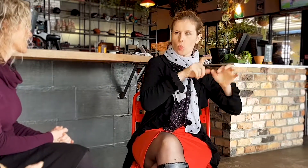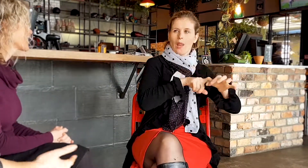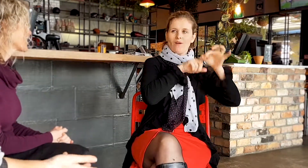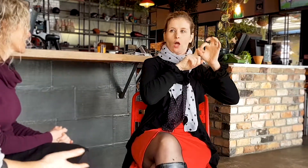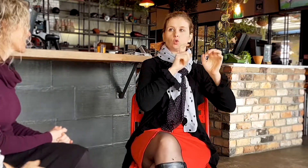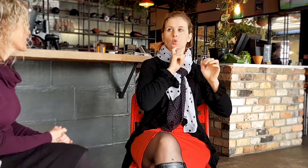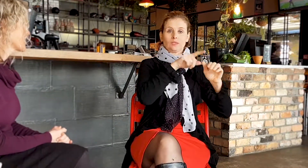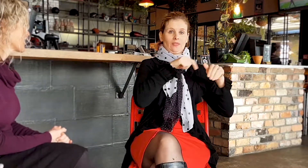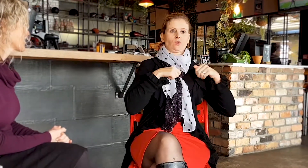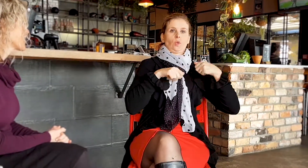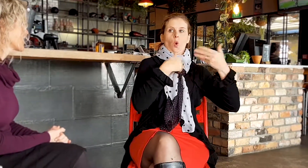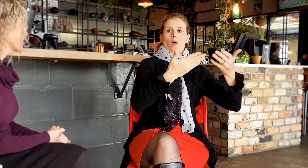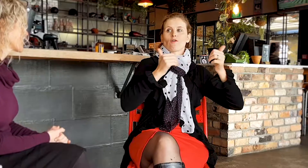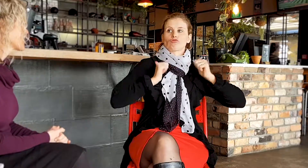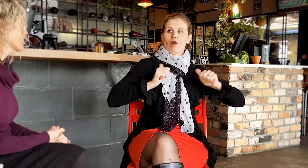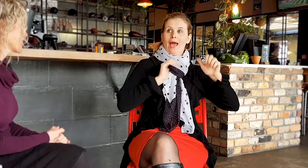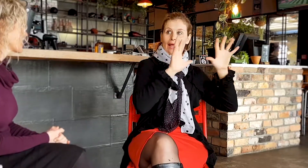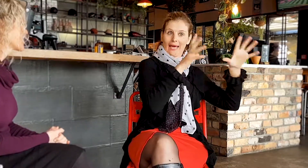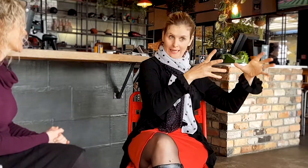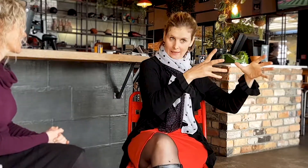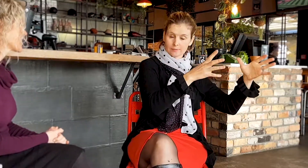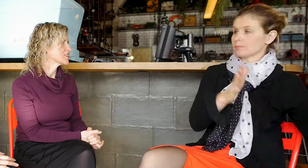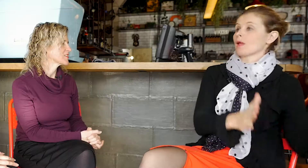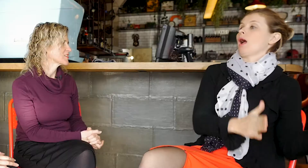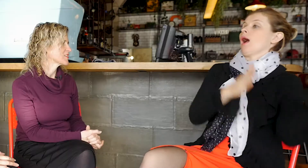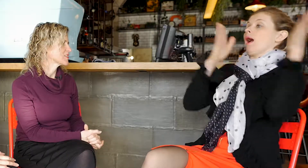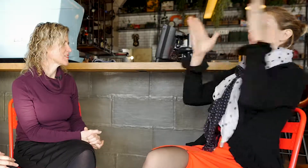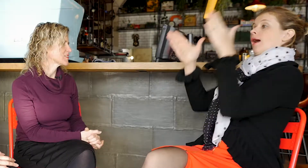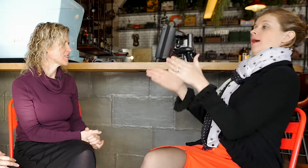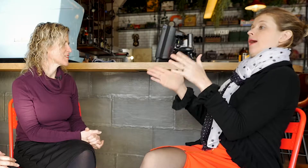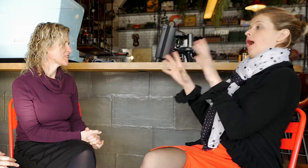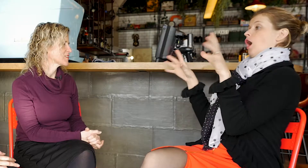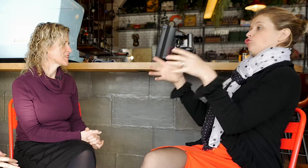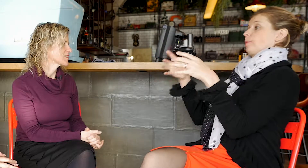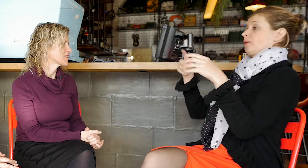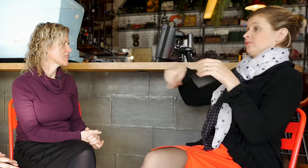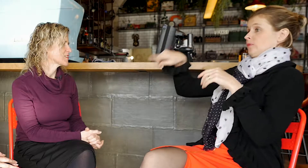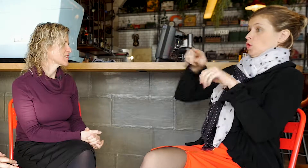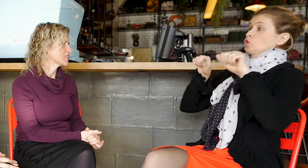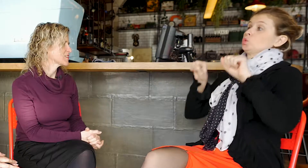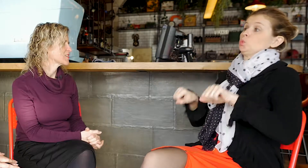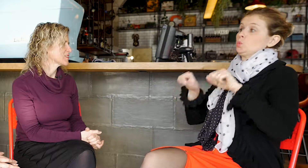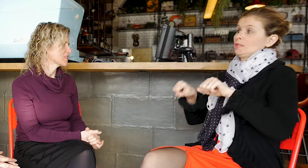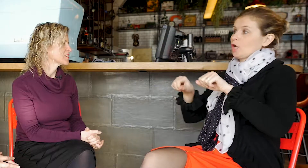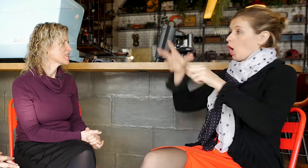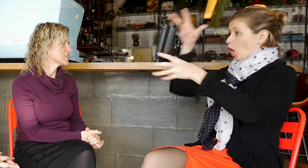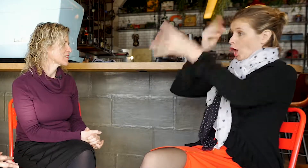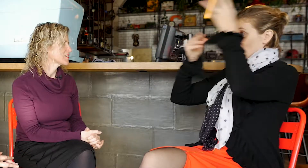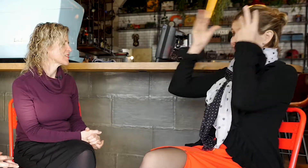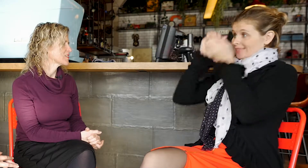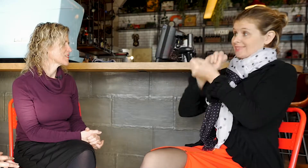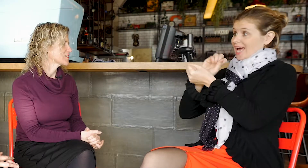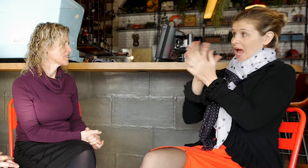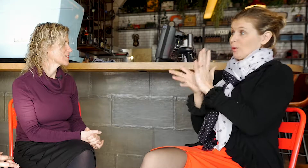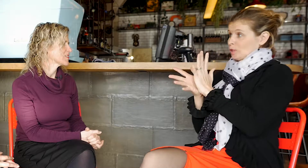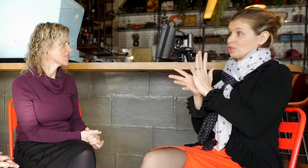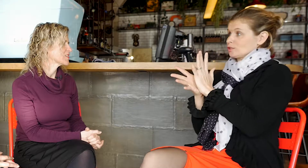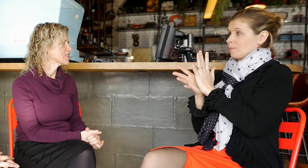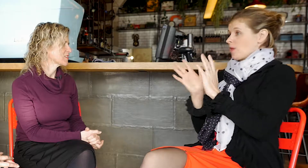say, sign language tutors, qualified tutors, and it's this team that offers the training. And then we have the group of students, so